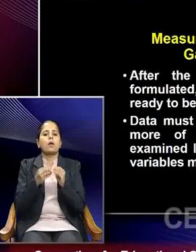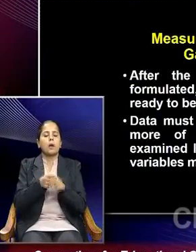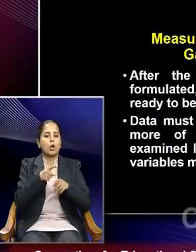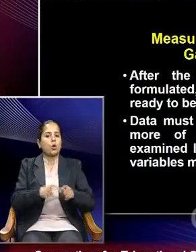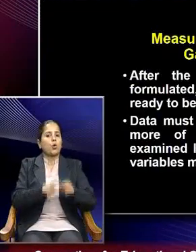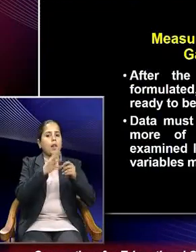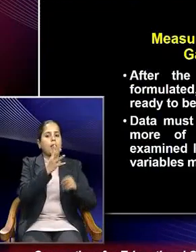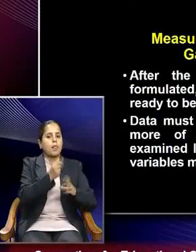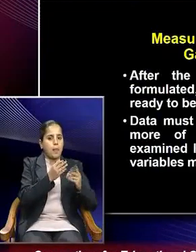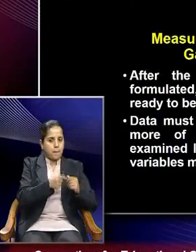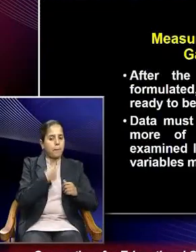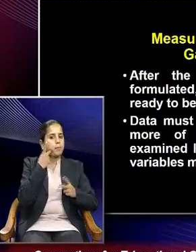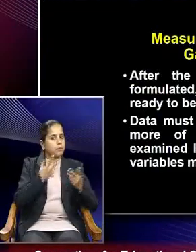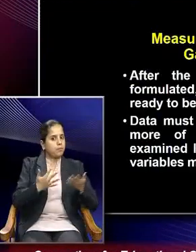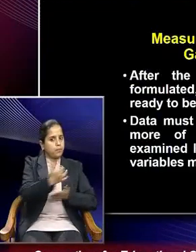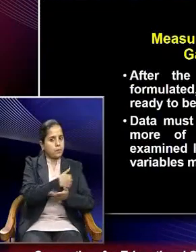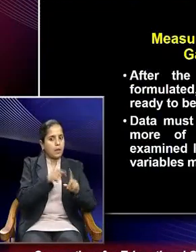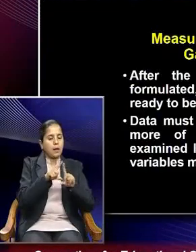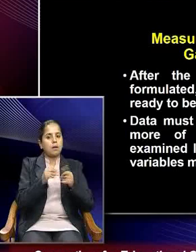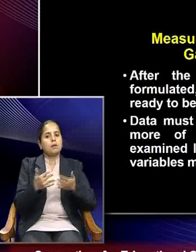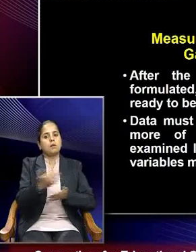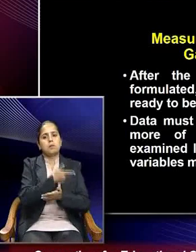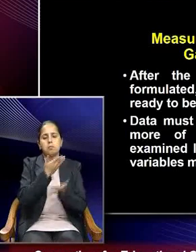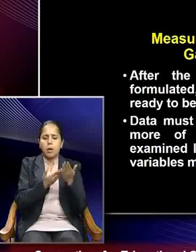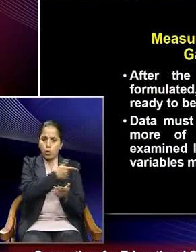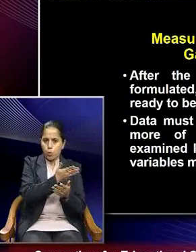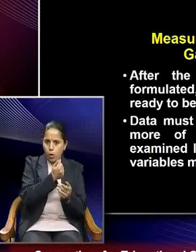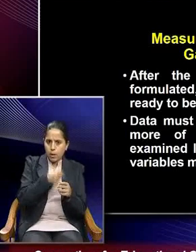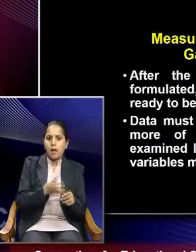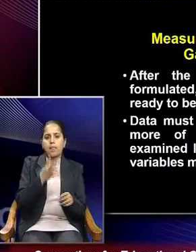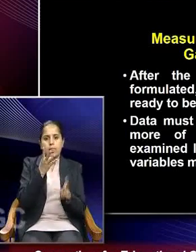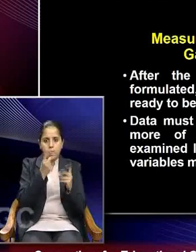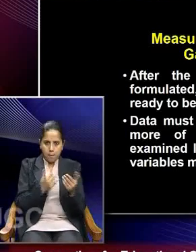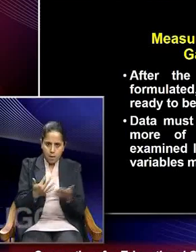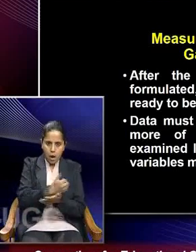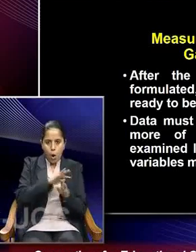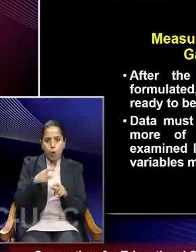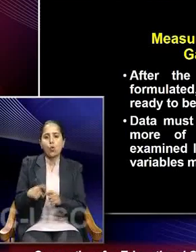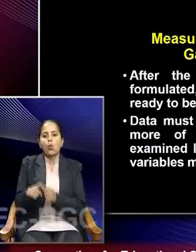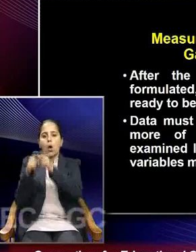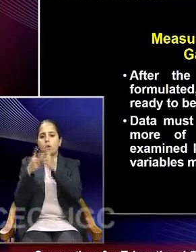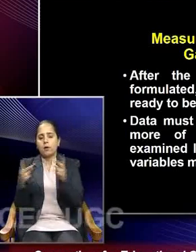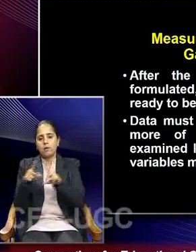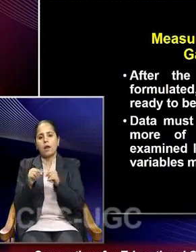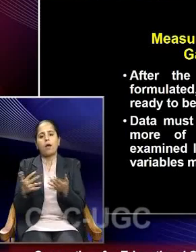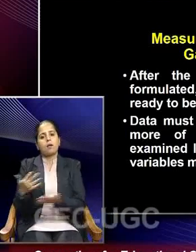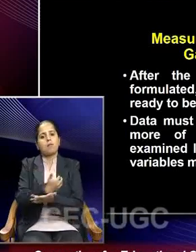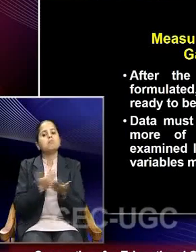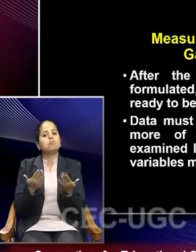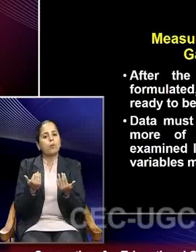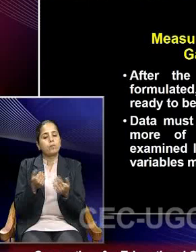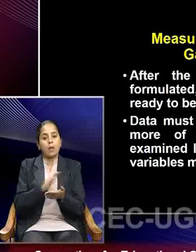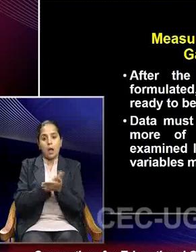research and collection of data. It could be quantitative data or qualitative data. So, hypothesis